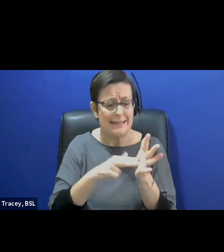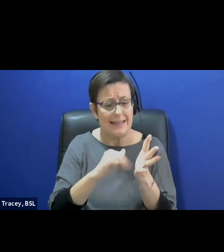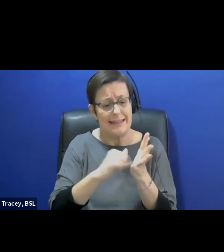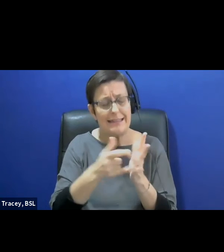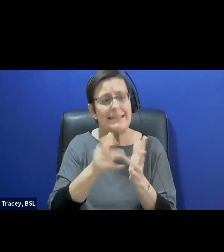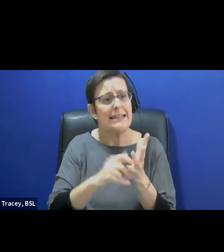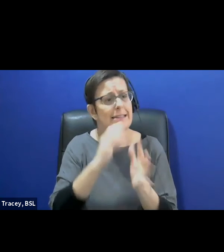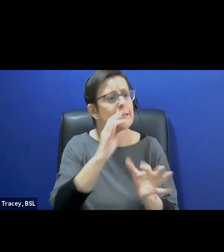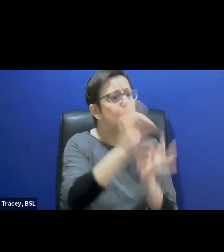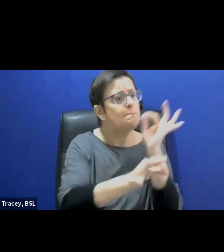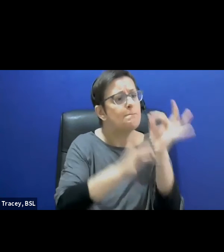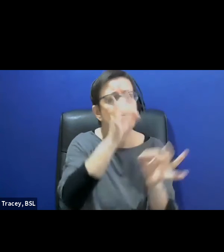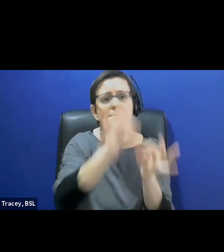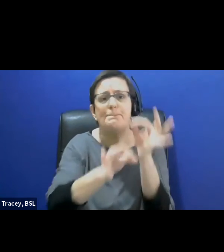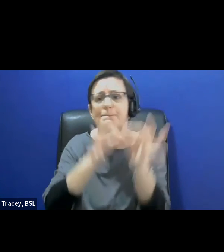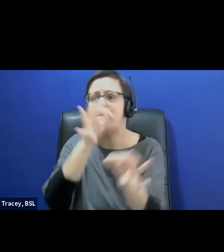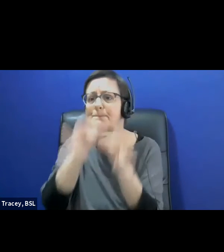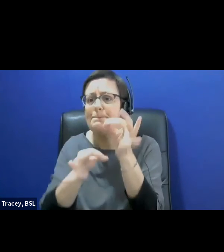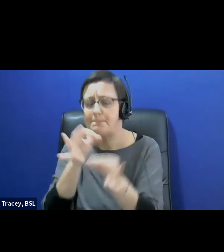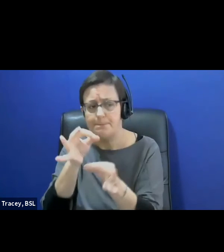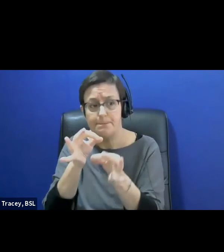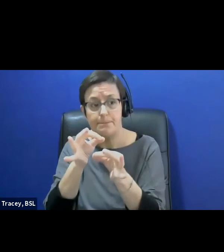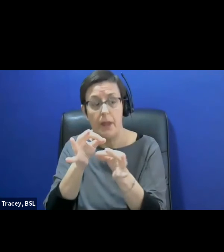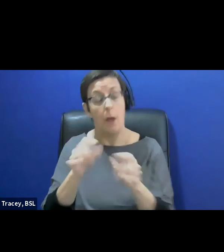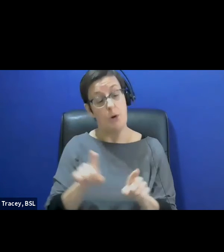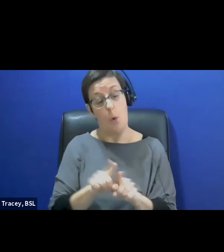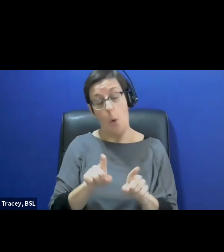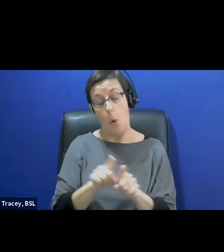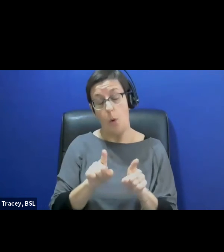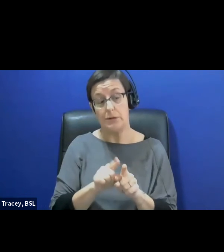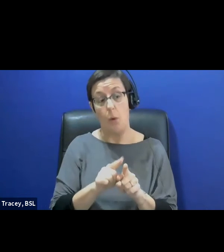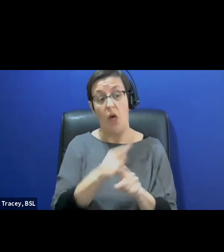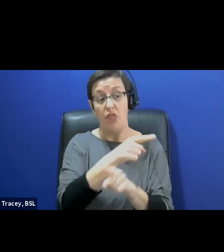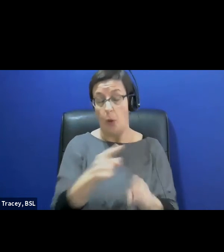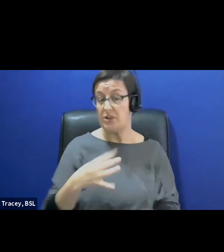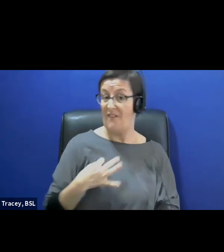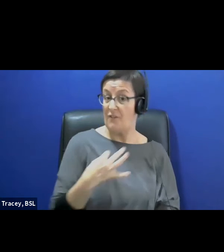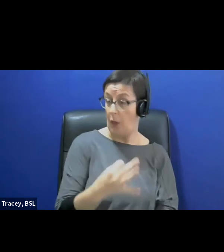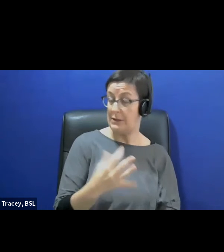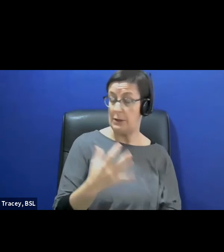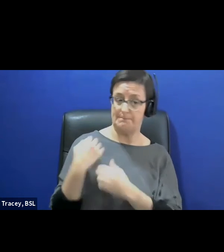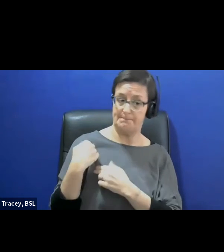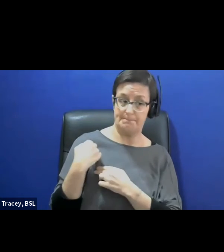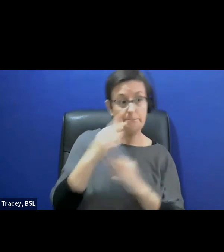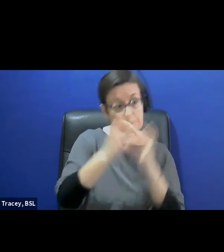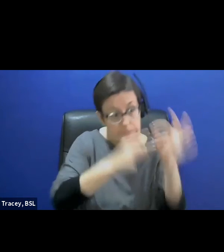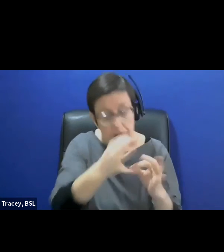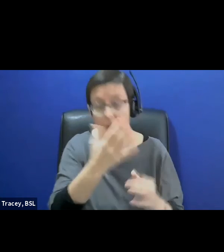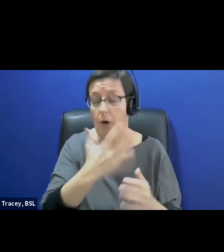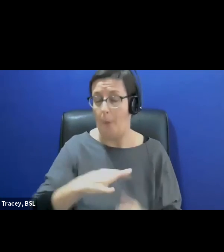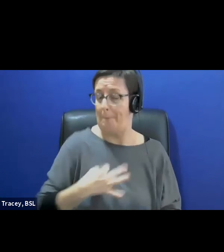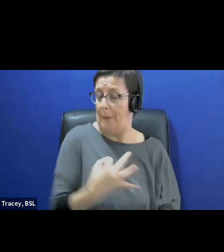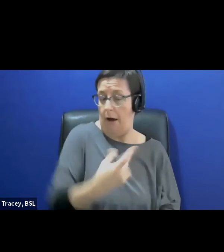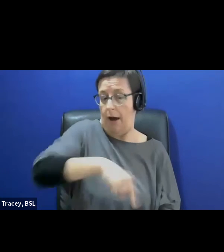And also we equipped them more with the questions related to the accessibility, including like